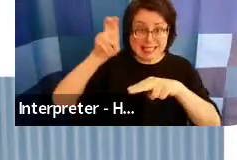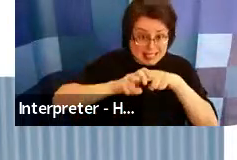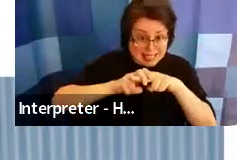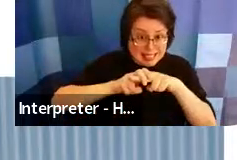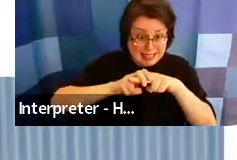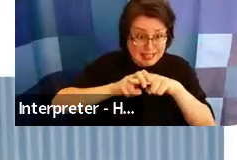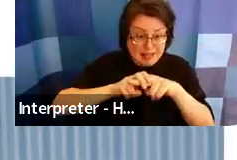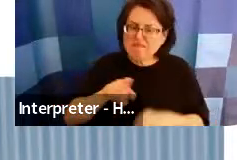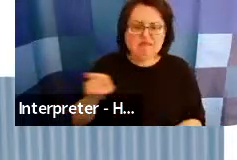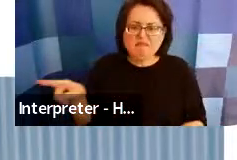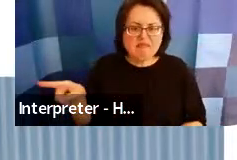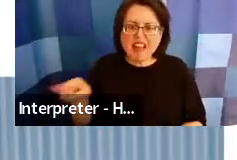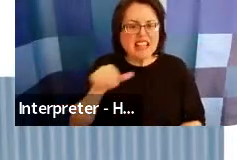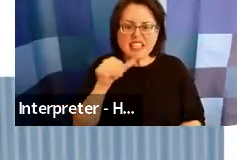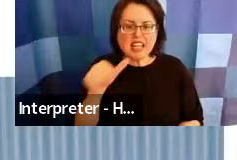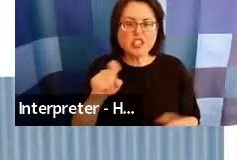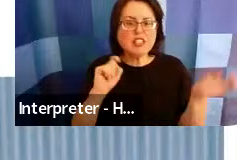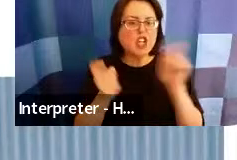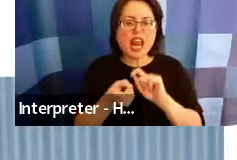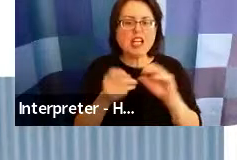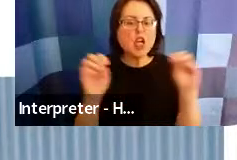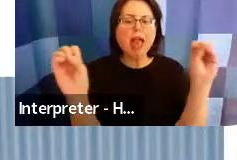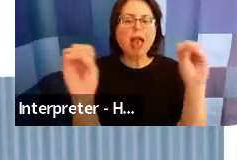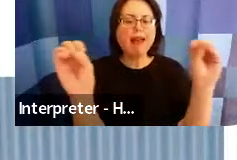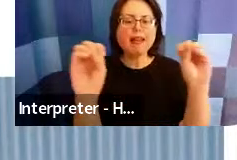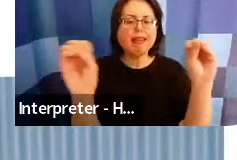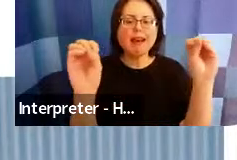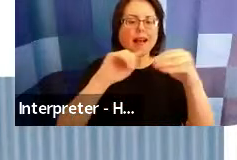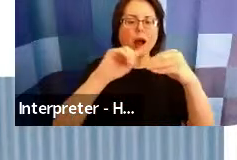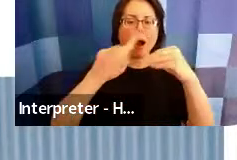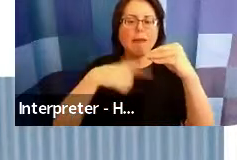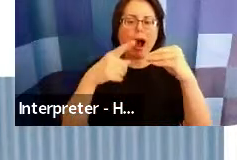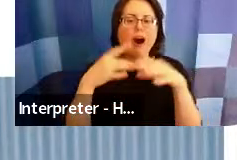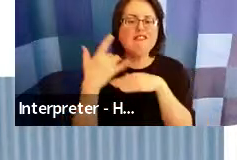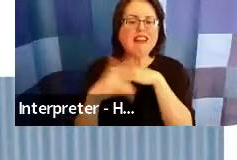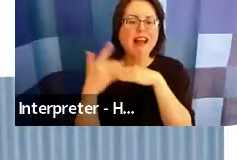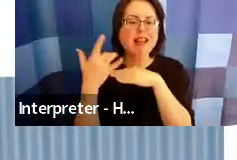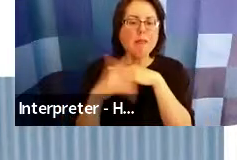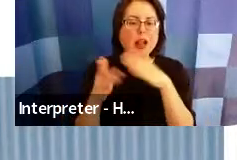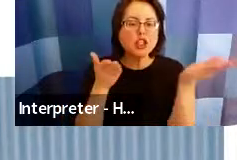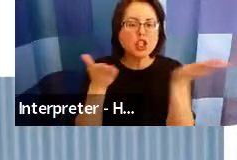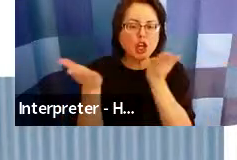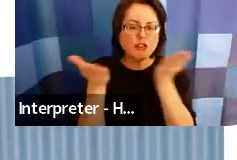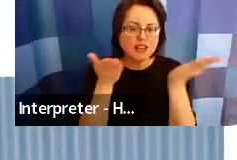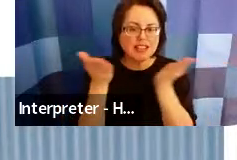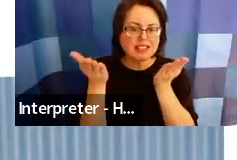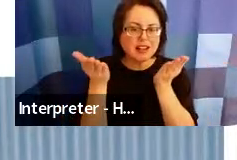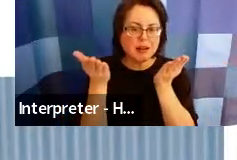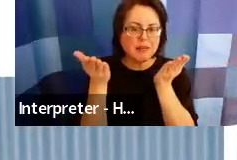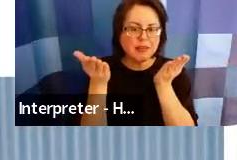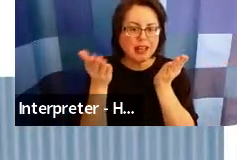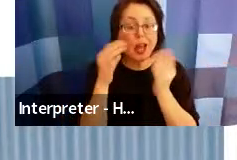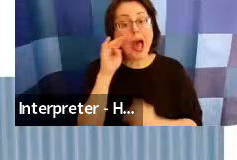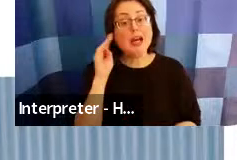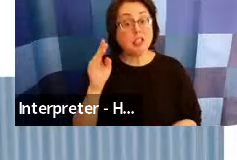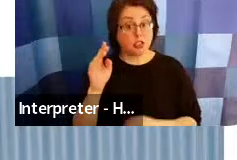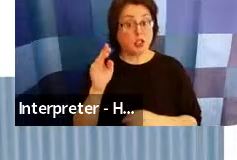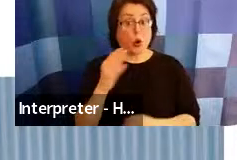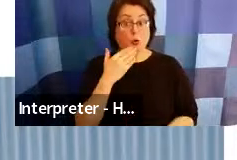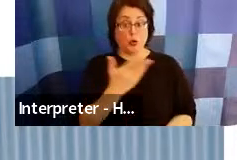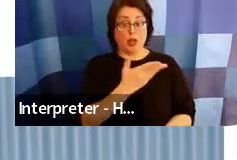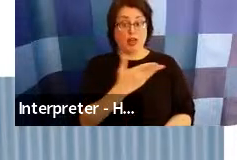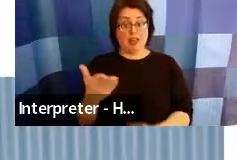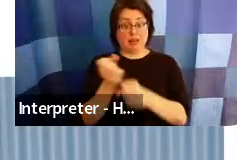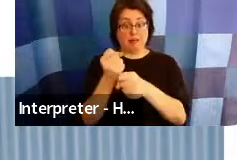it doesn't change actually anything else about the availability of the service. The thing about e-scooters that makes them available and